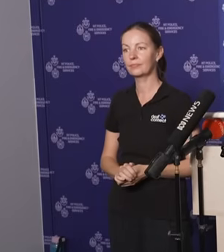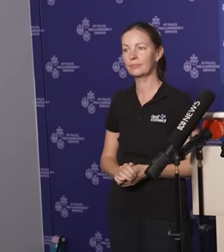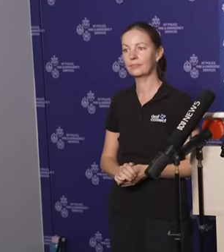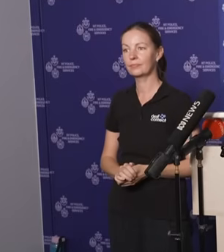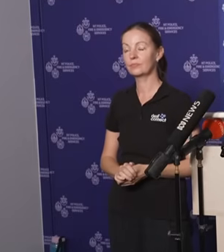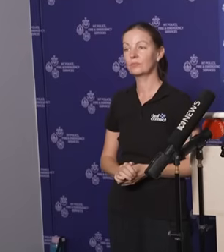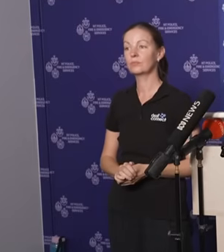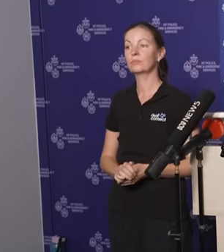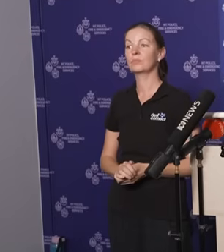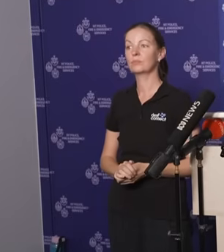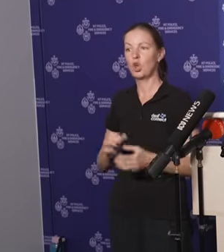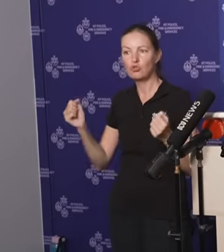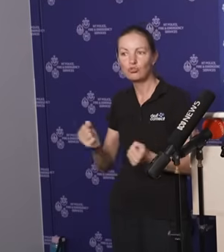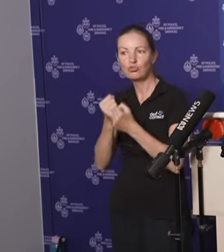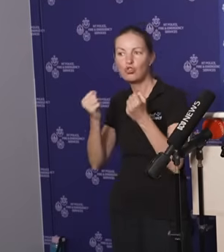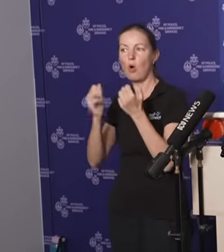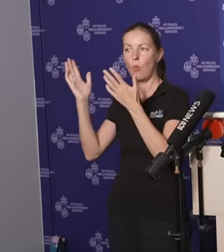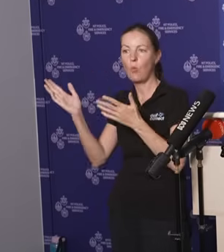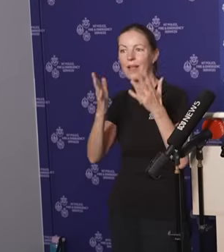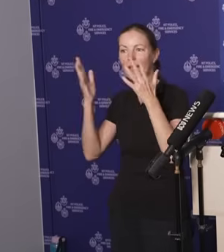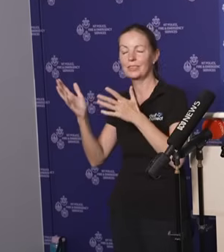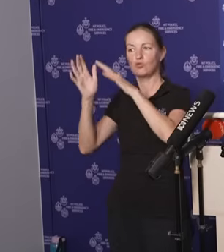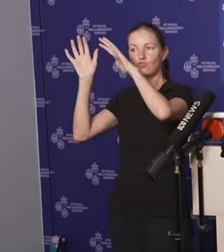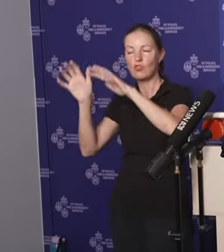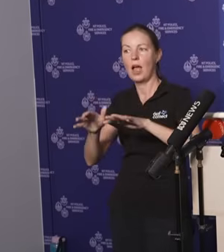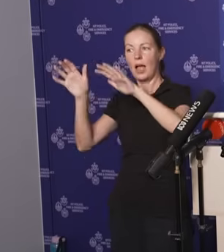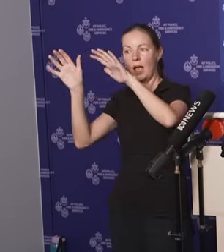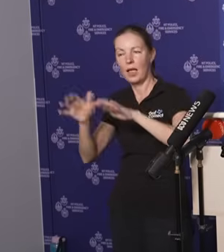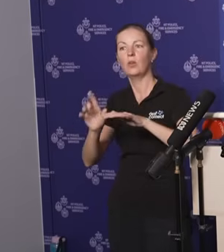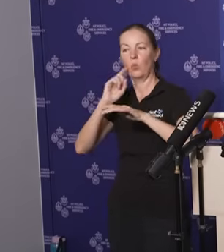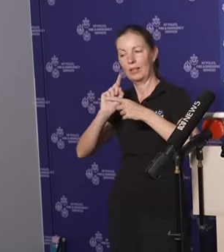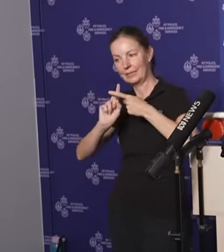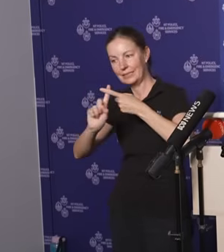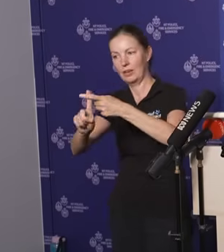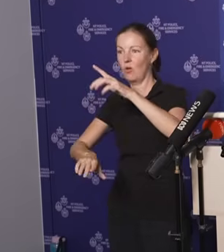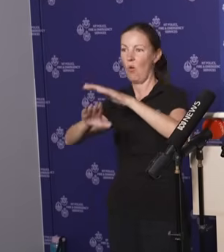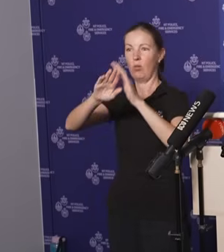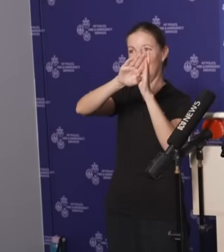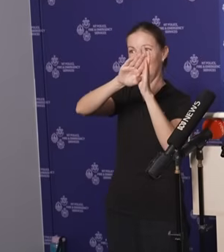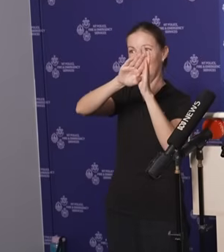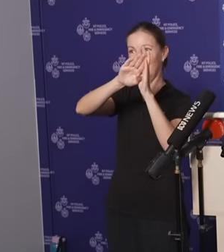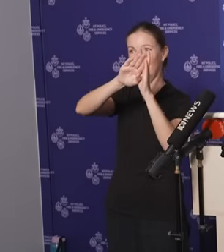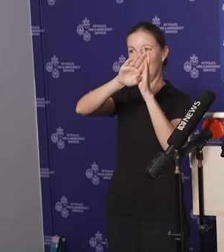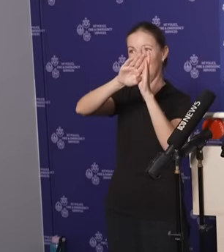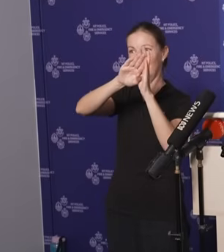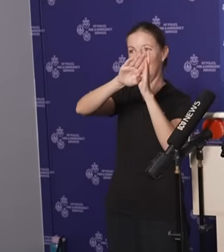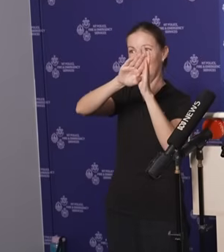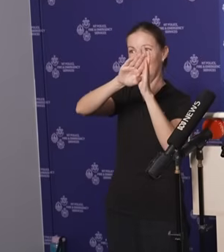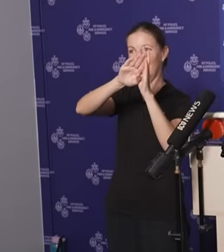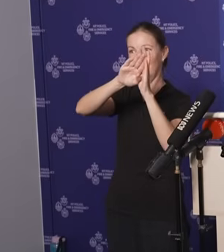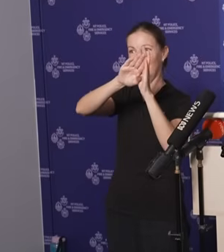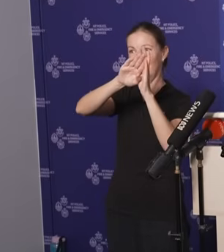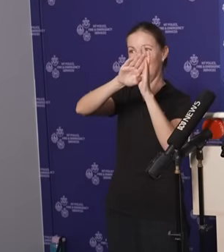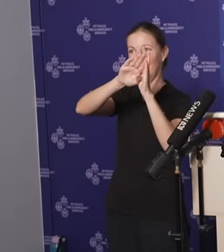Heavy rain and strong winds will continue across all of the north coast and extend further inland